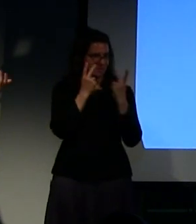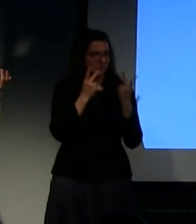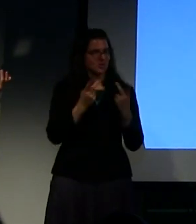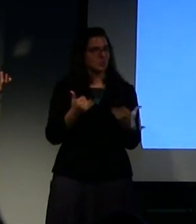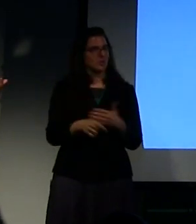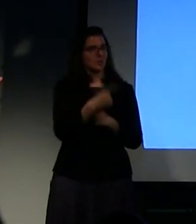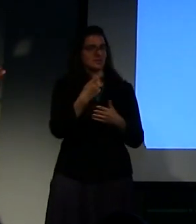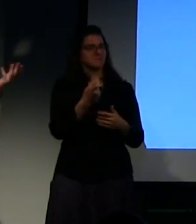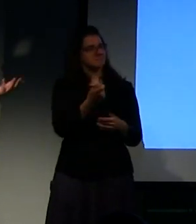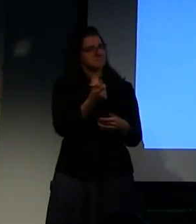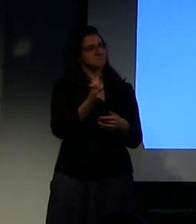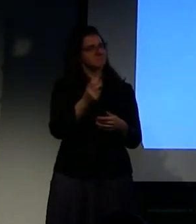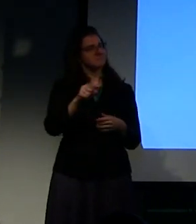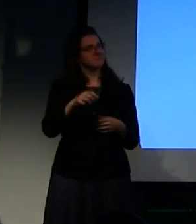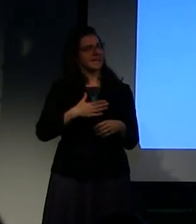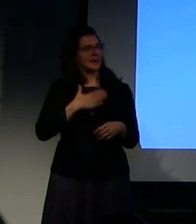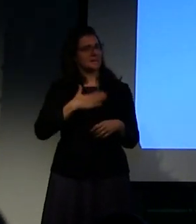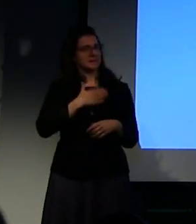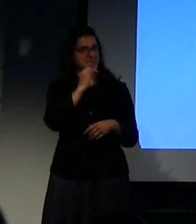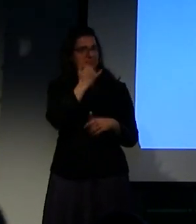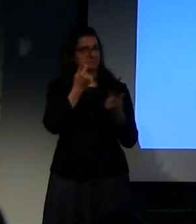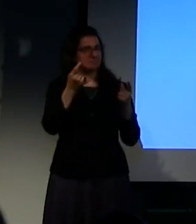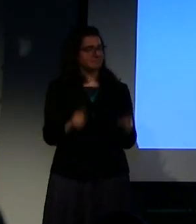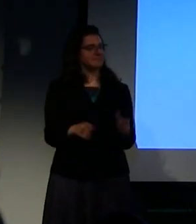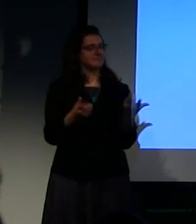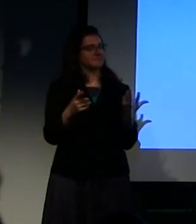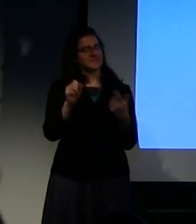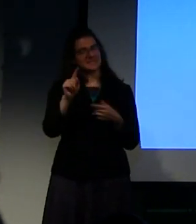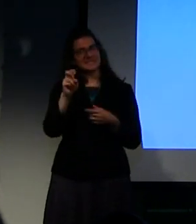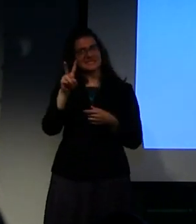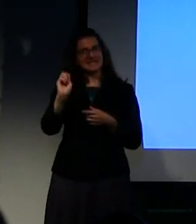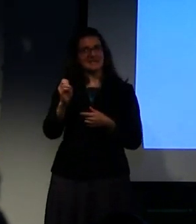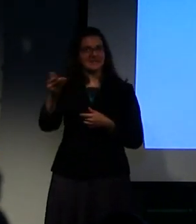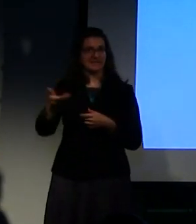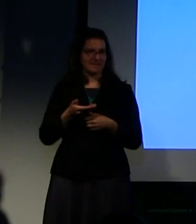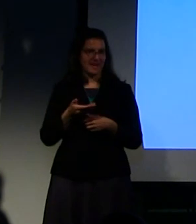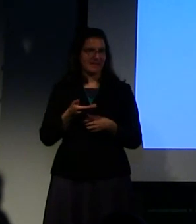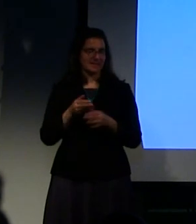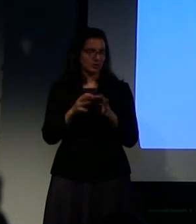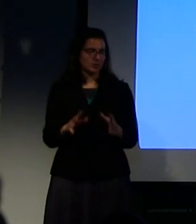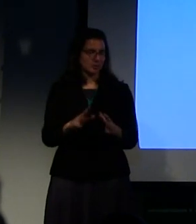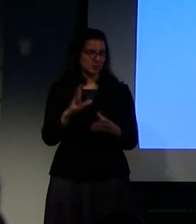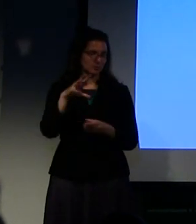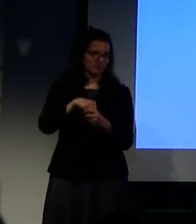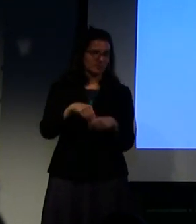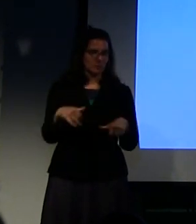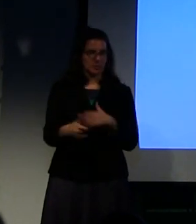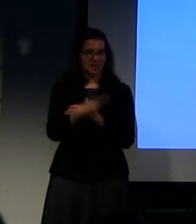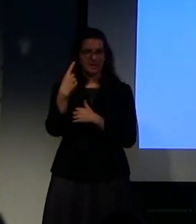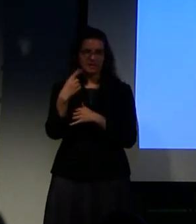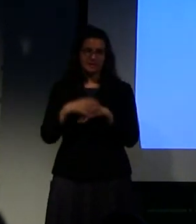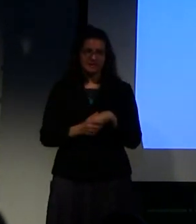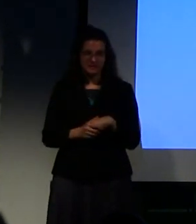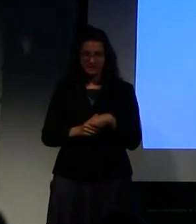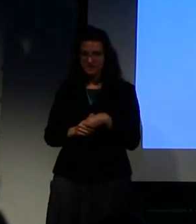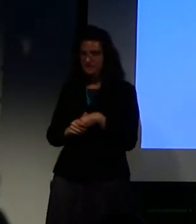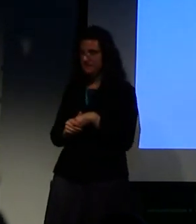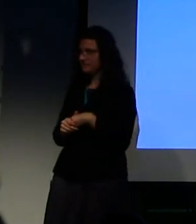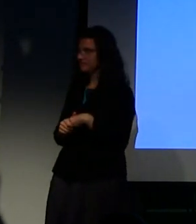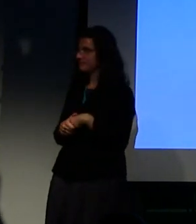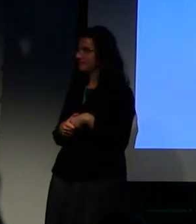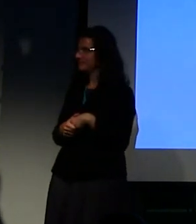bit of a happy accident in that Steve had invited her to participate today, and